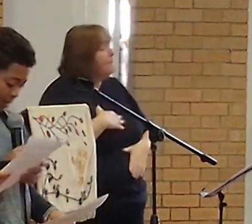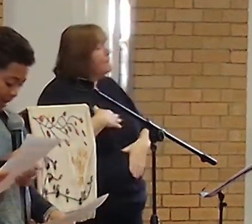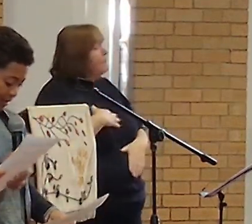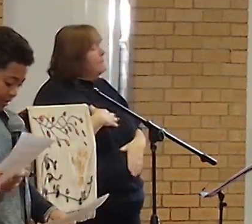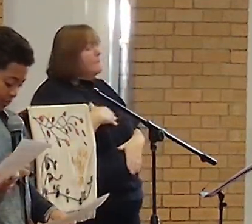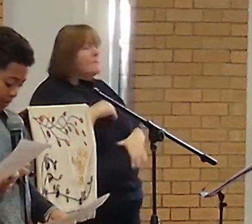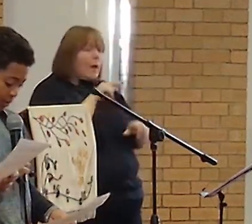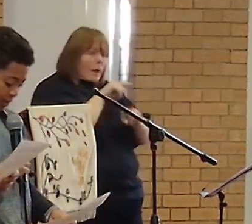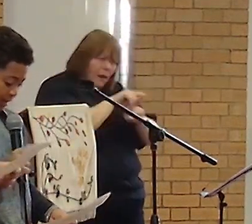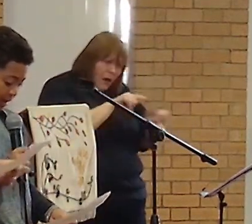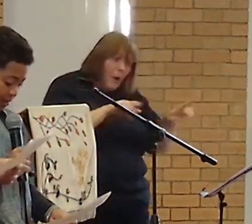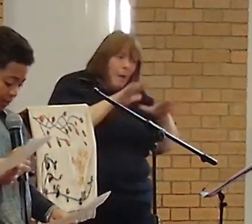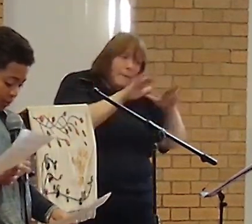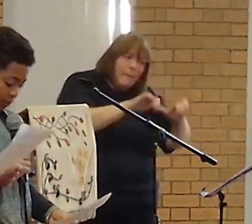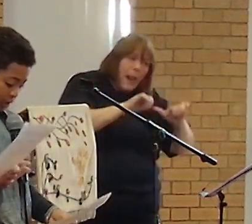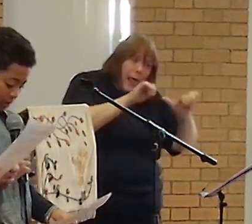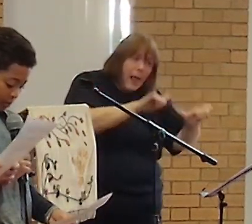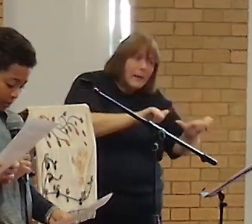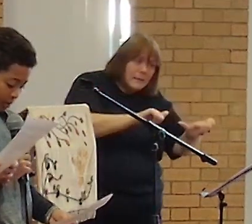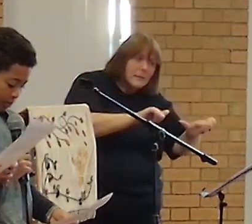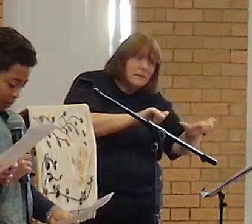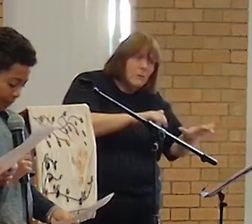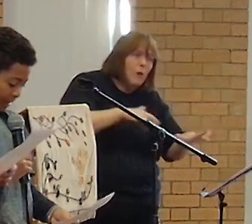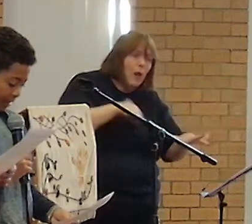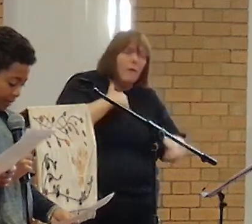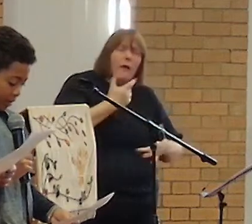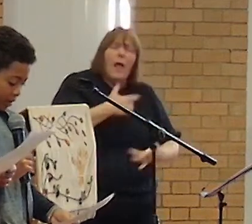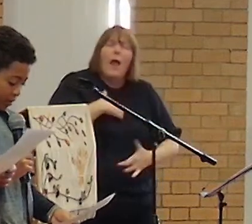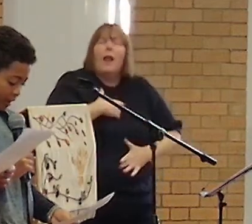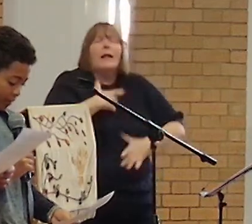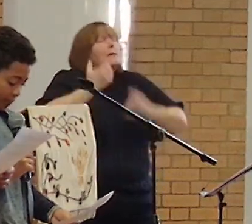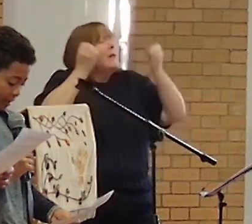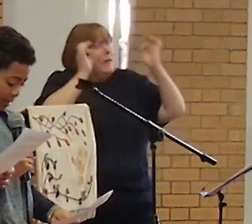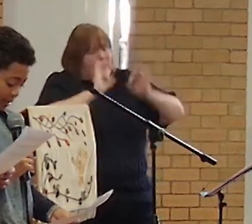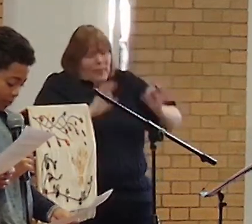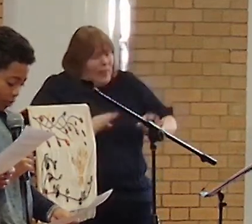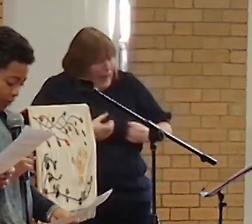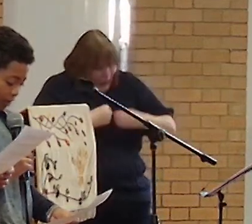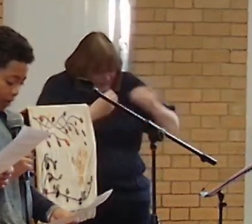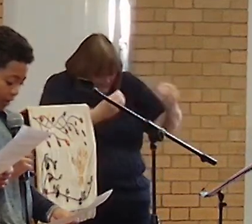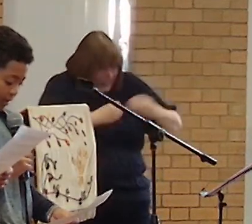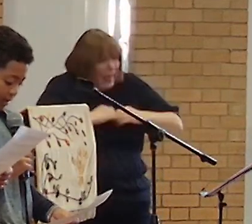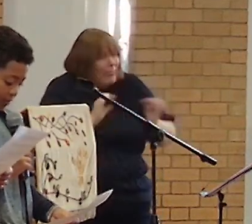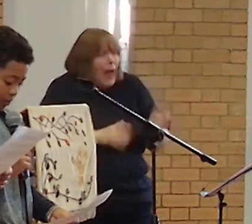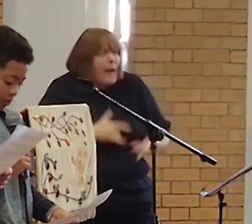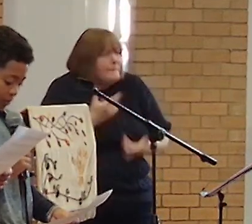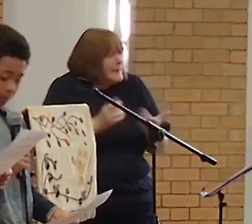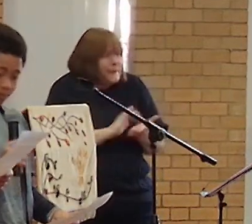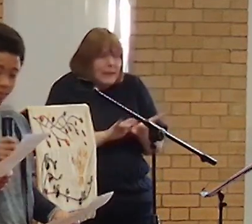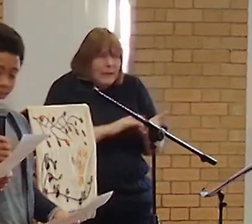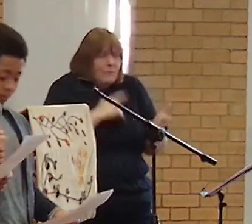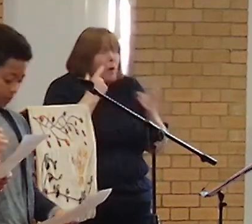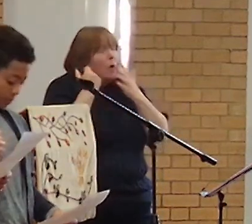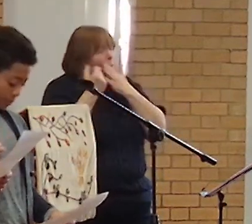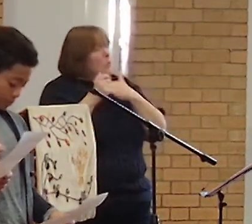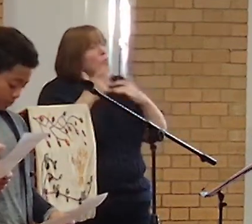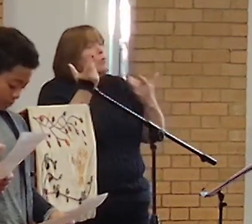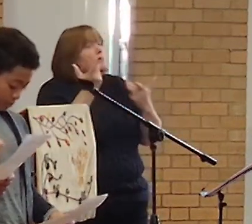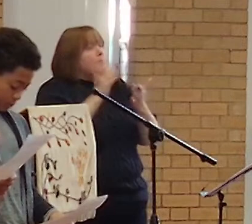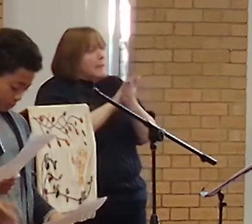You are blessed when you're at the end of your rope. With less of you, there is more of God and his rule.